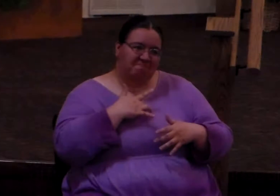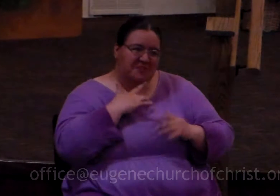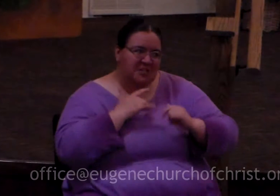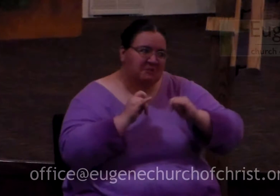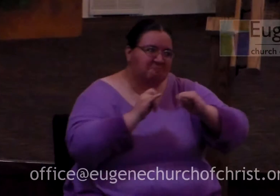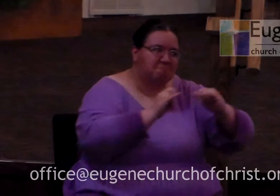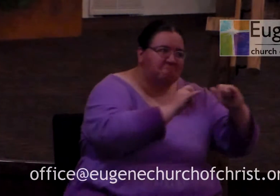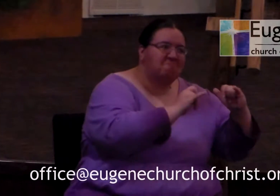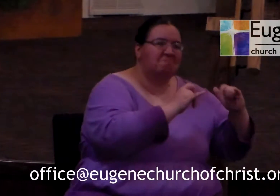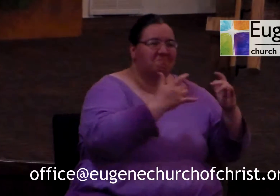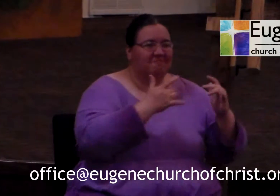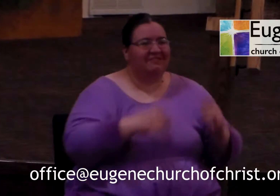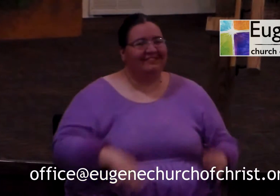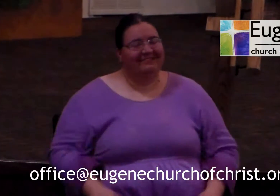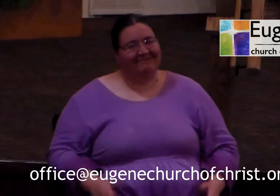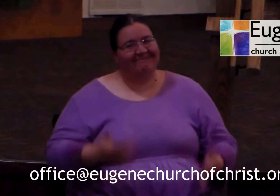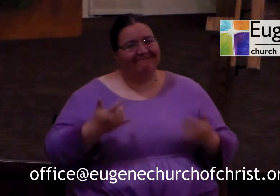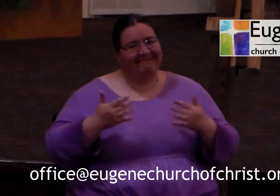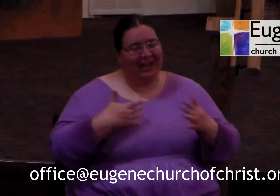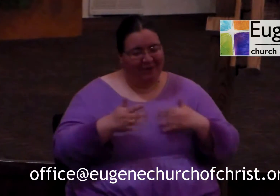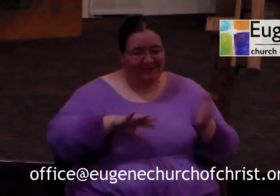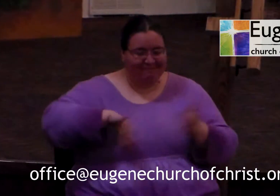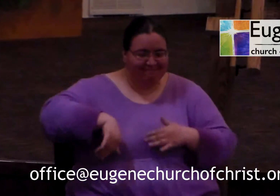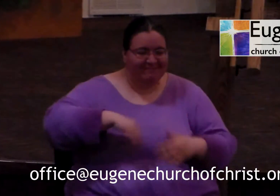We'll be here in John chapter 13 this morning.